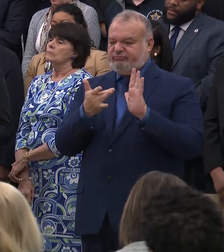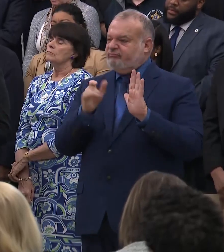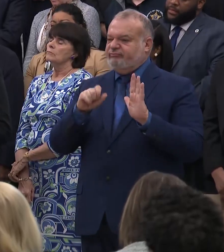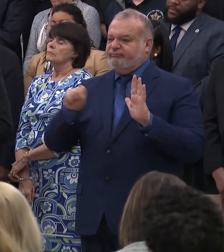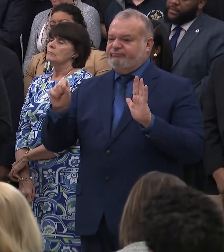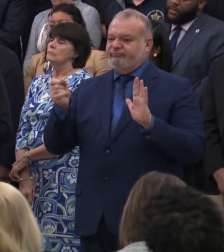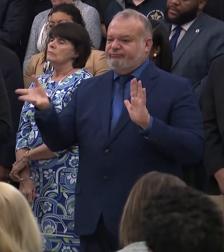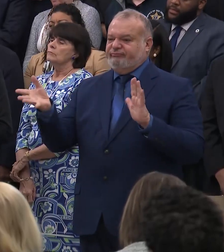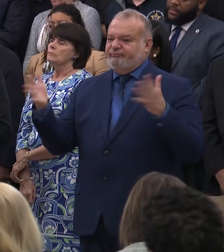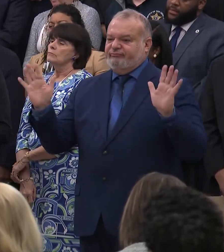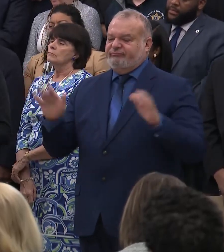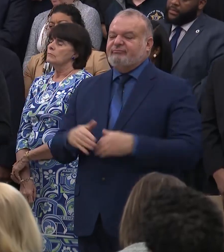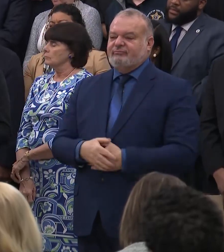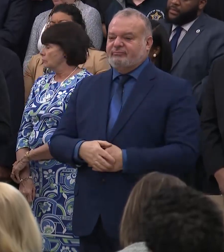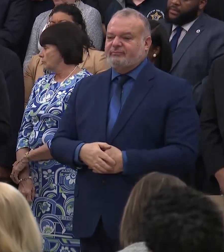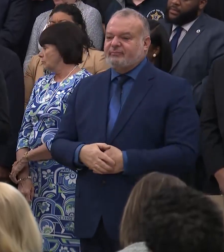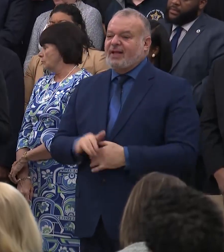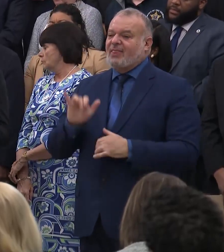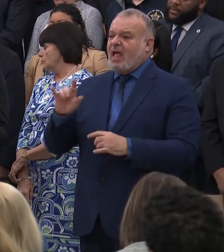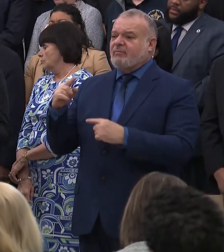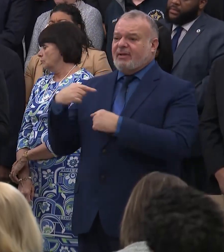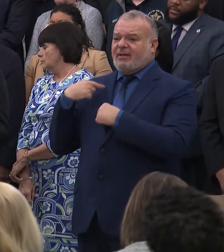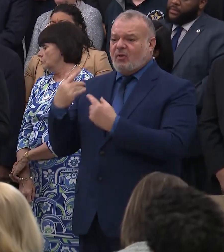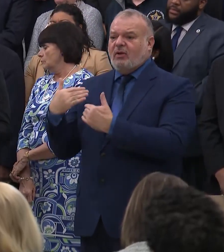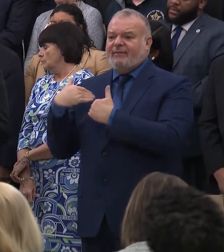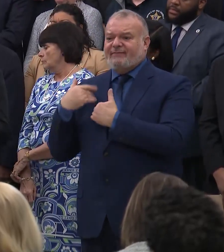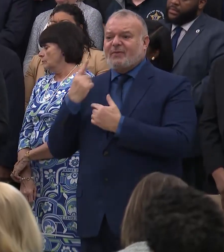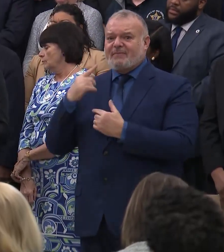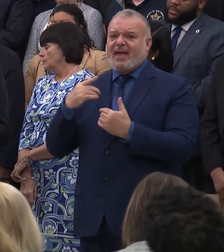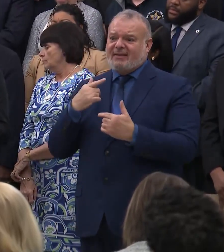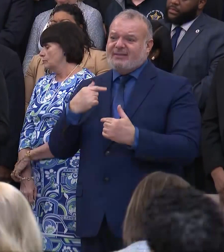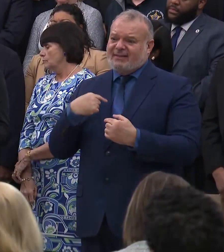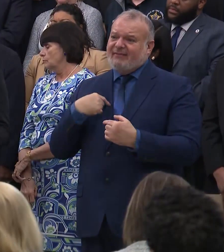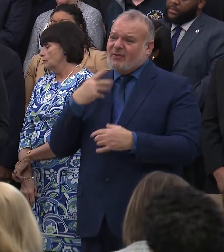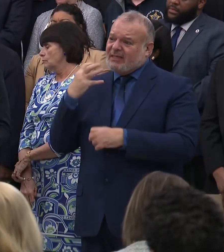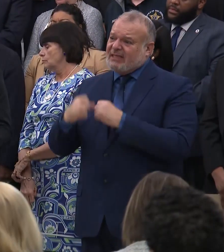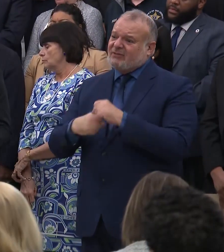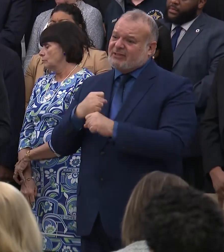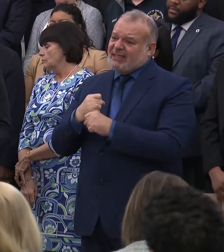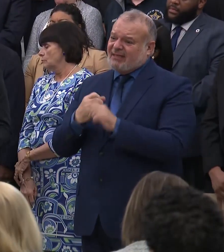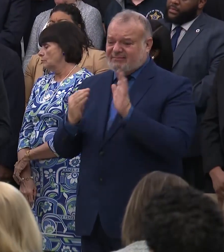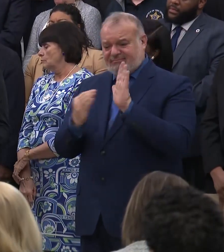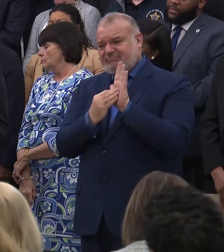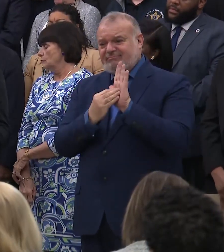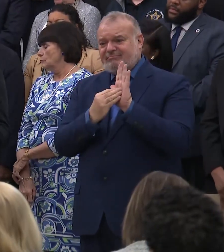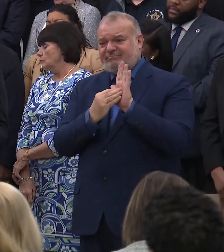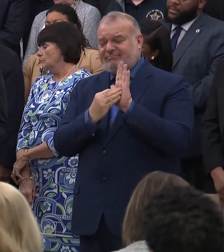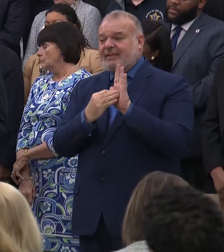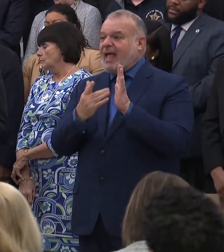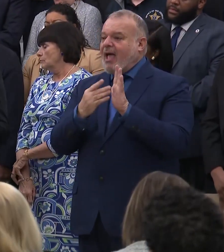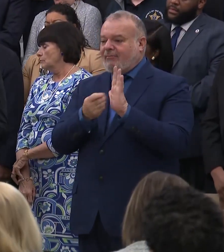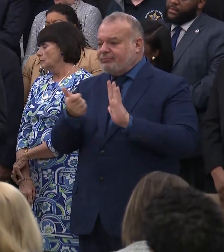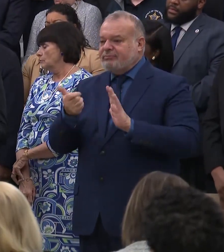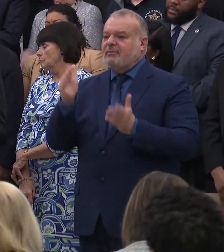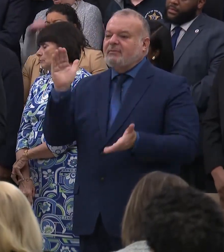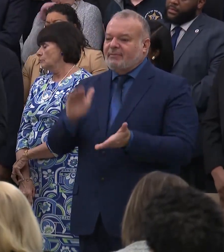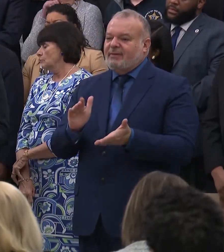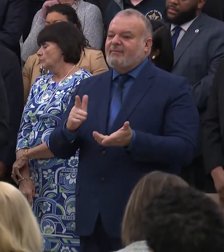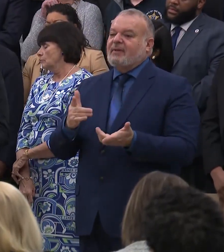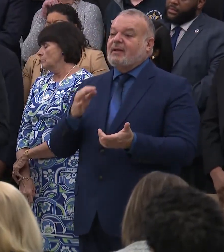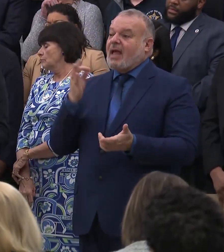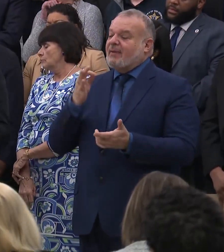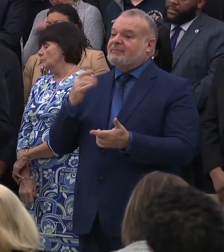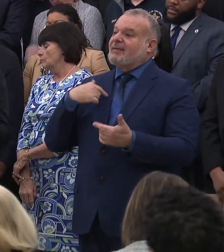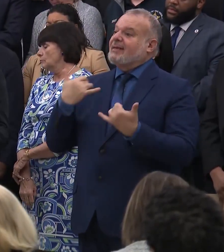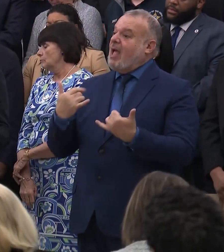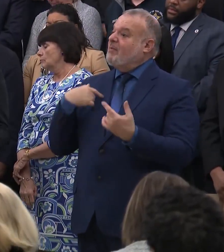so many years. Now to be participating in the legal capacity in the cannabis industry is a full circle moment for